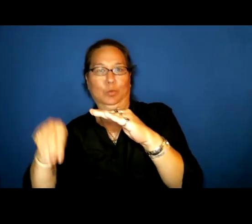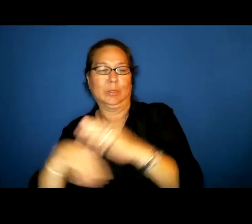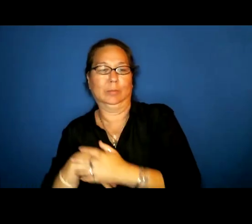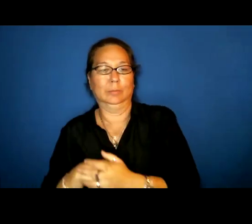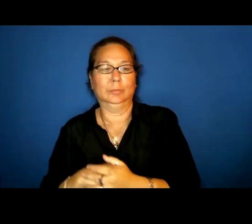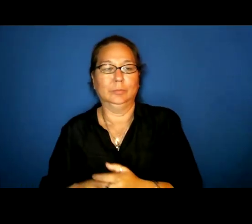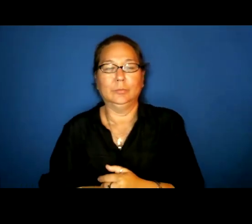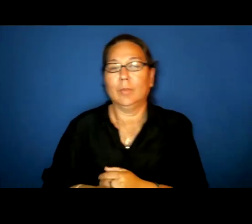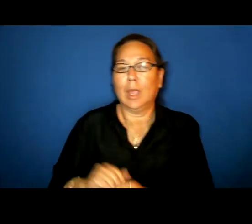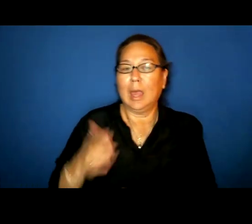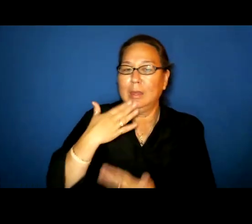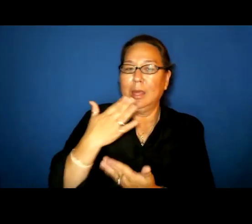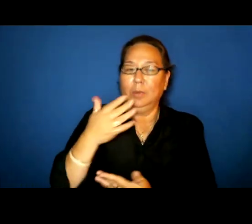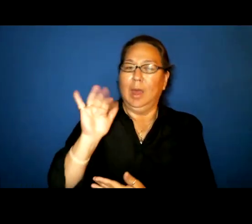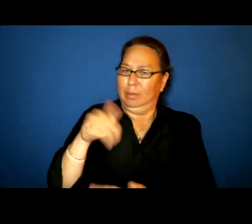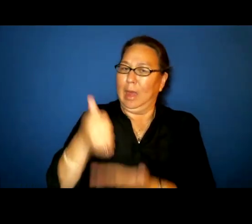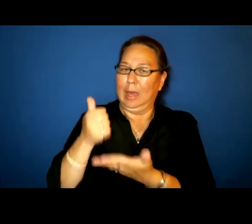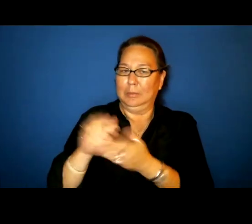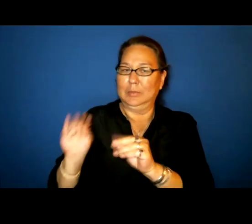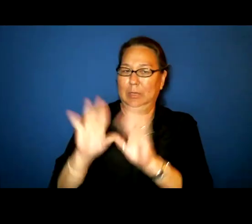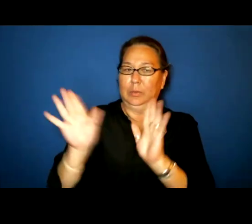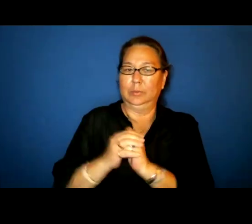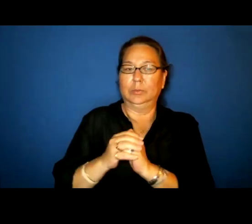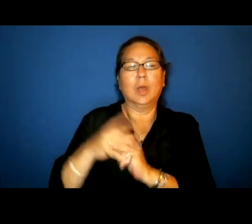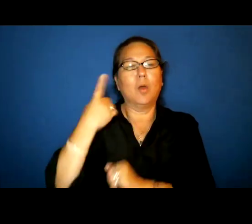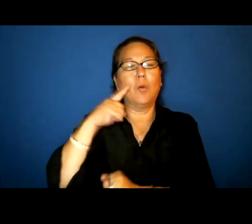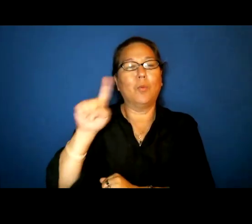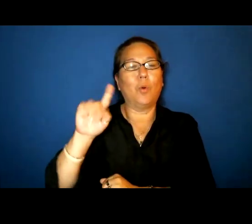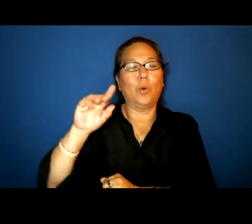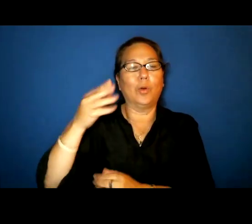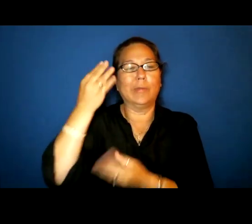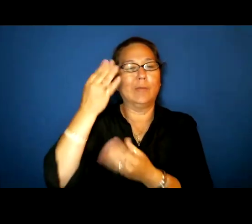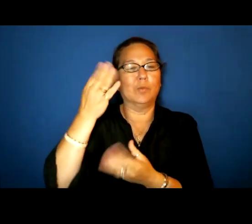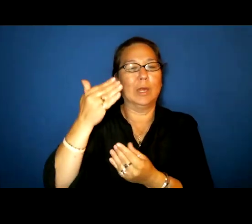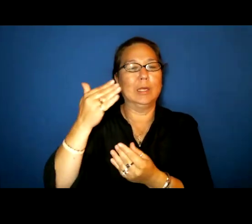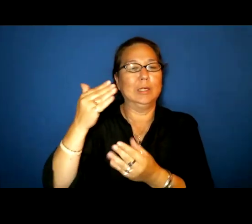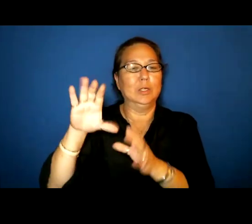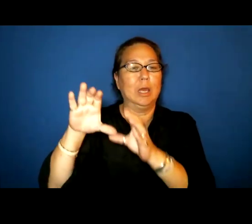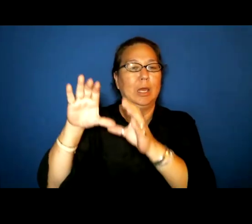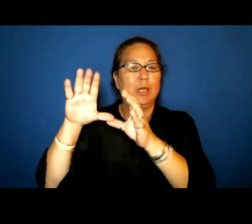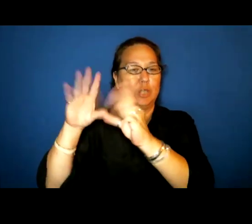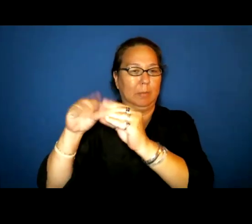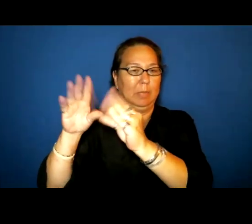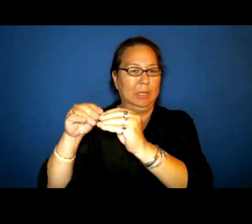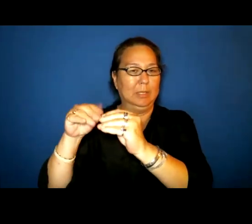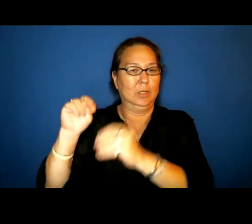outside of district are sitting on Saturday for the test, et cetera. Yes.